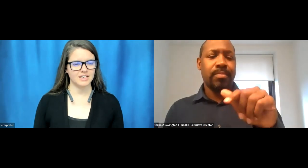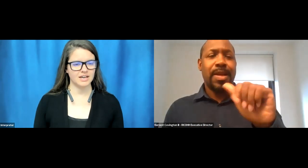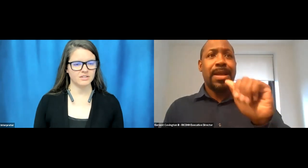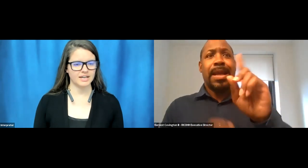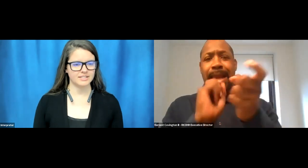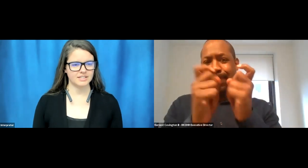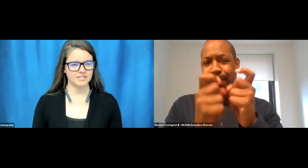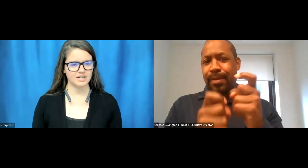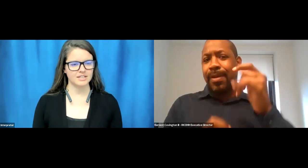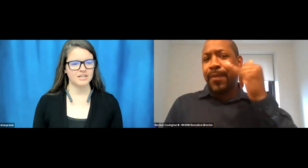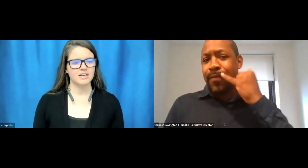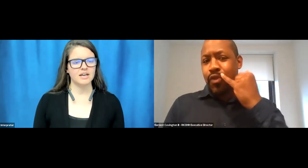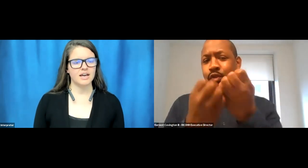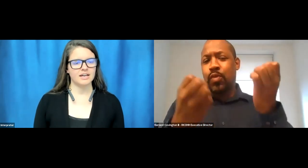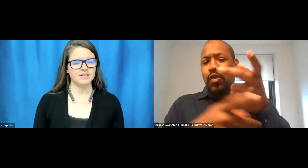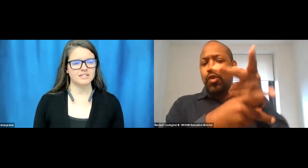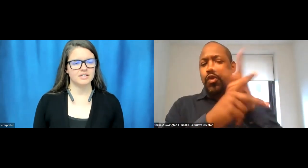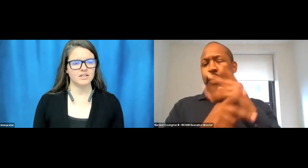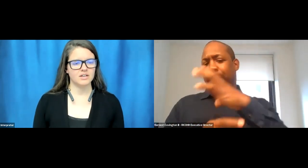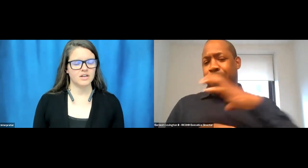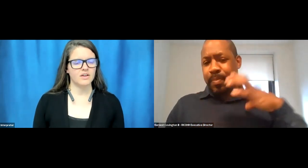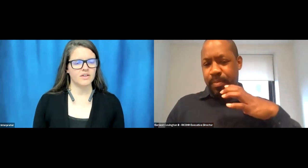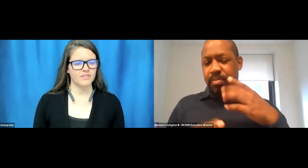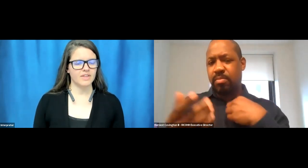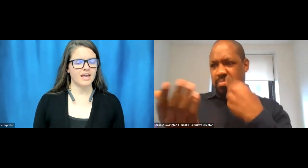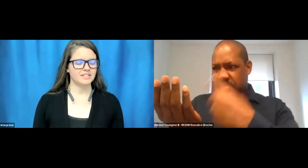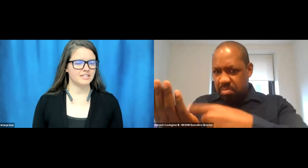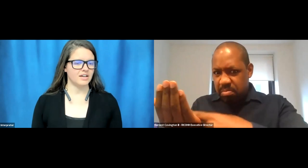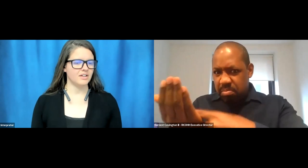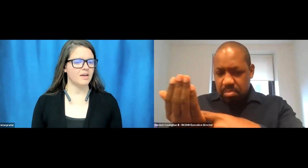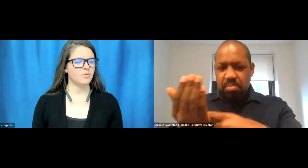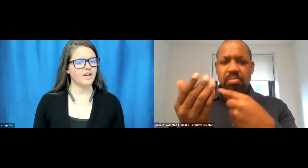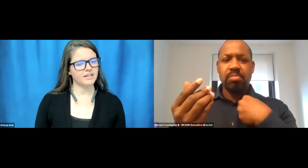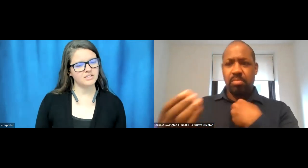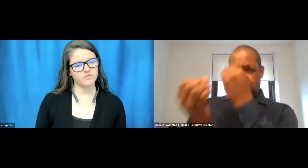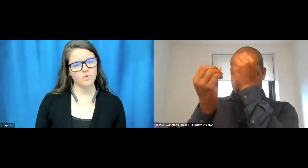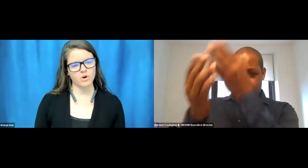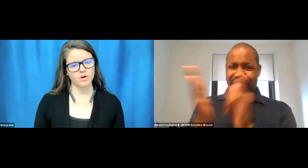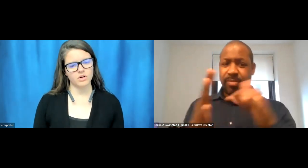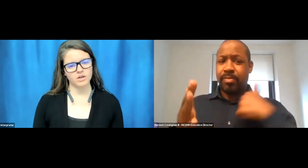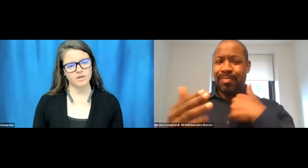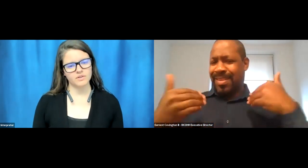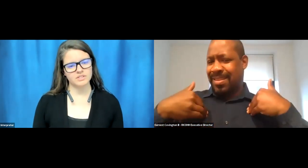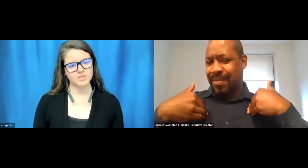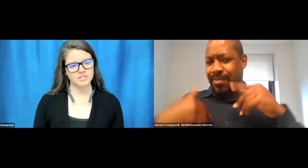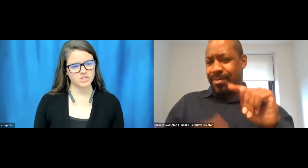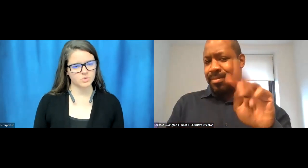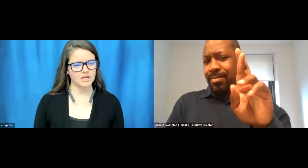ATL Access Tech, and the ATTL, and we've asked for some discussions with them on